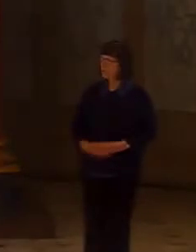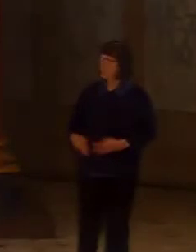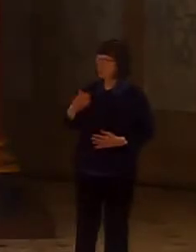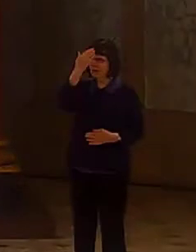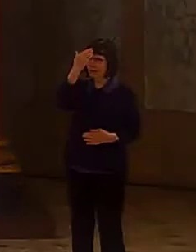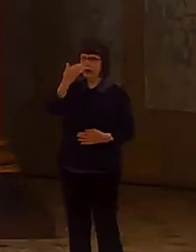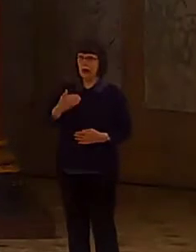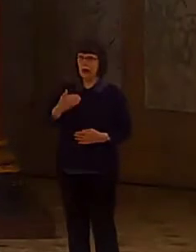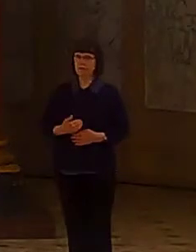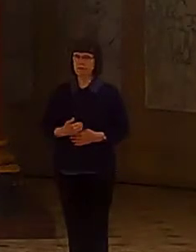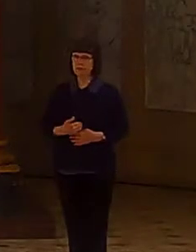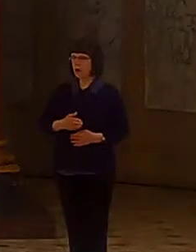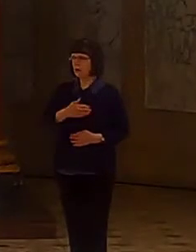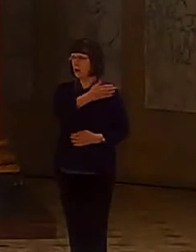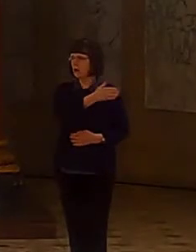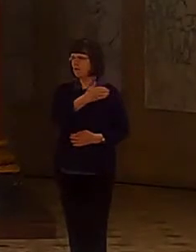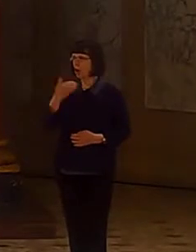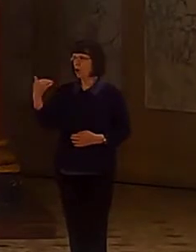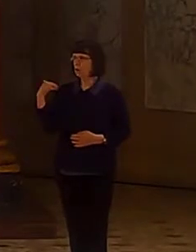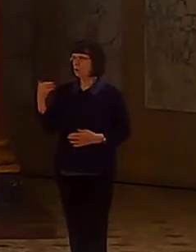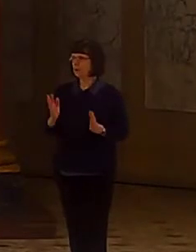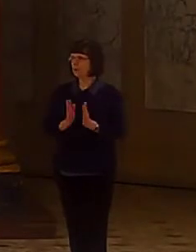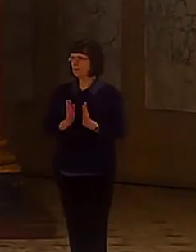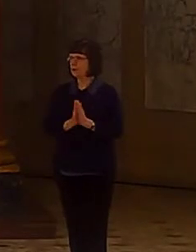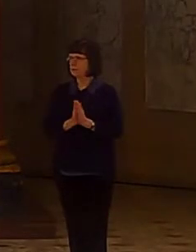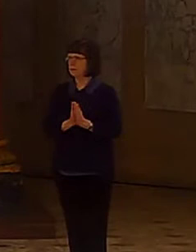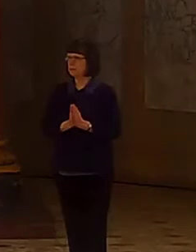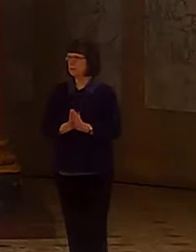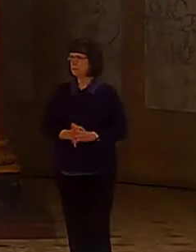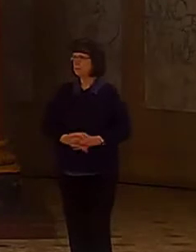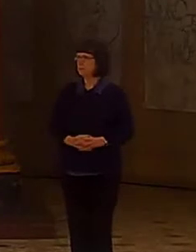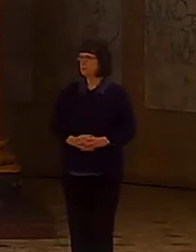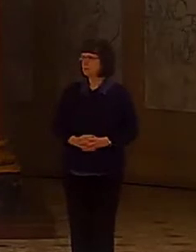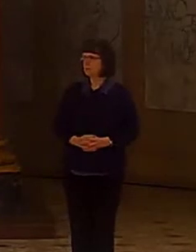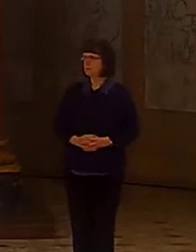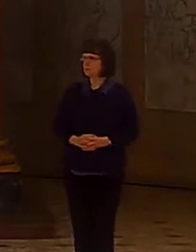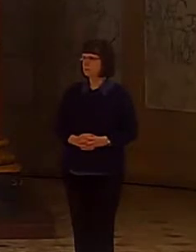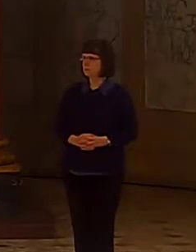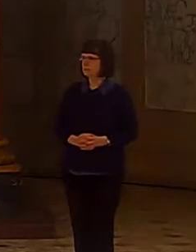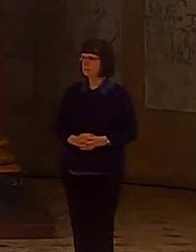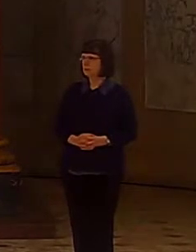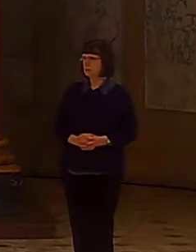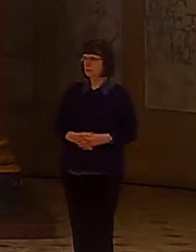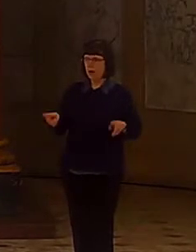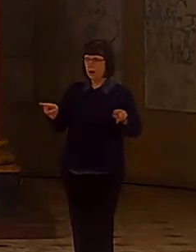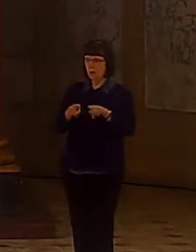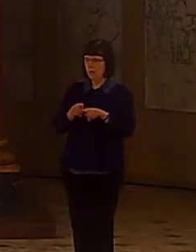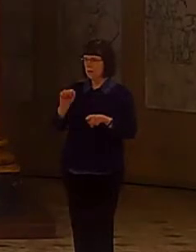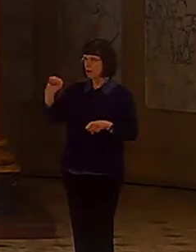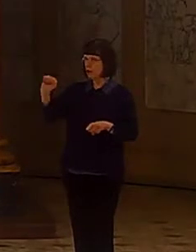In the name of the Father, and of the Son, and of the Holy Spirit. The Lord be with you.